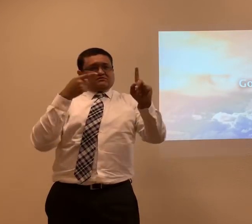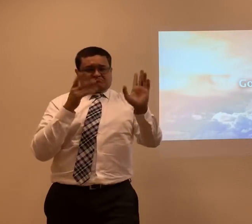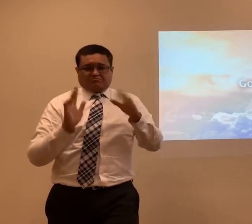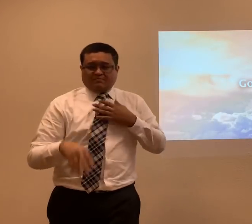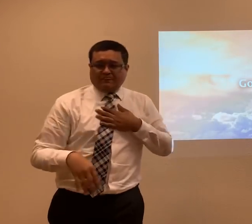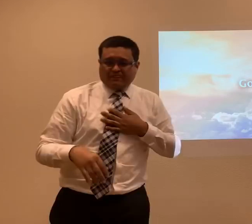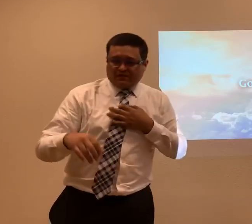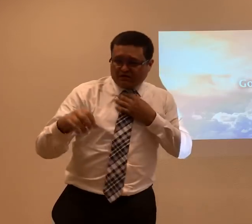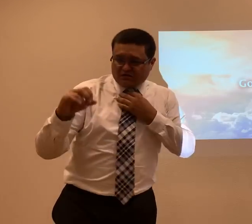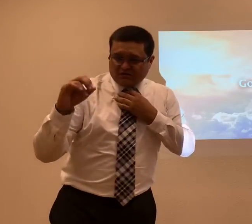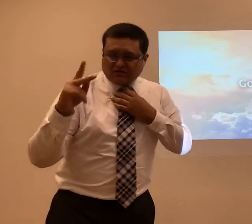Godhead.